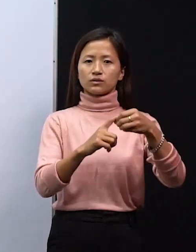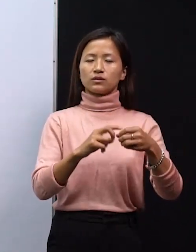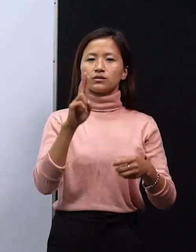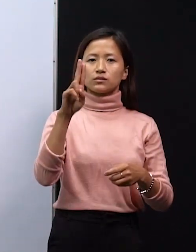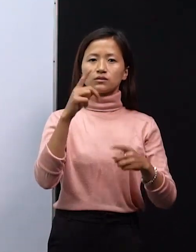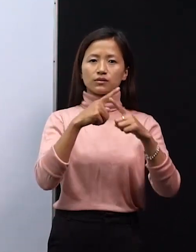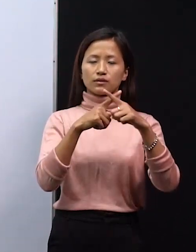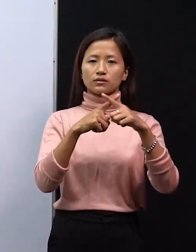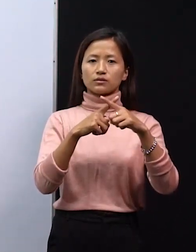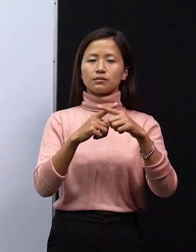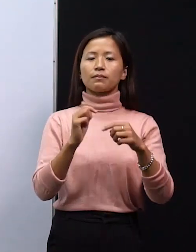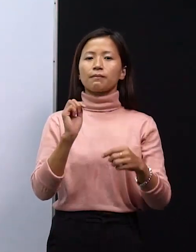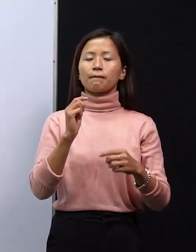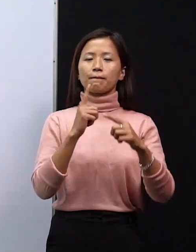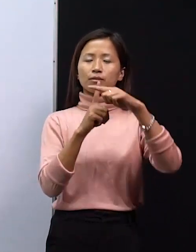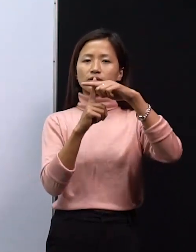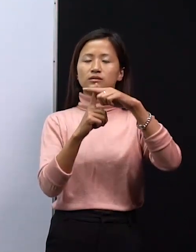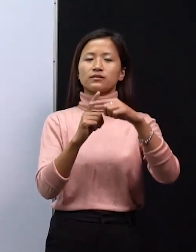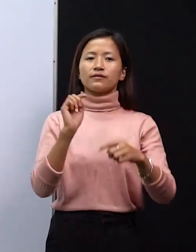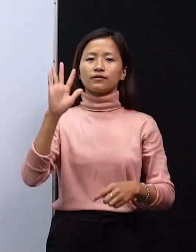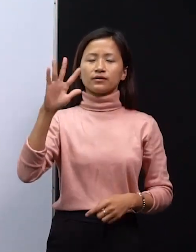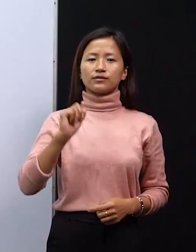2x plus 5